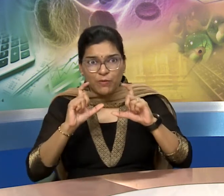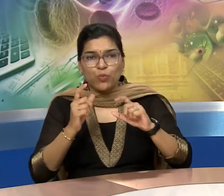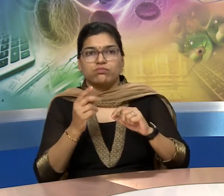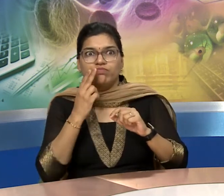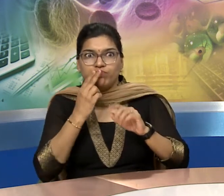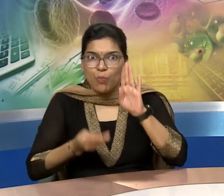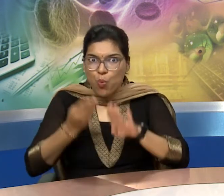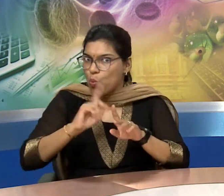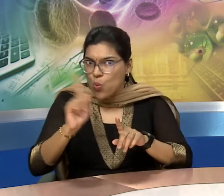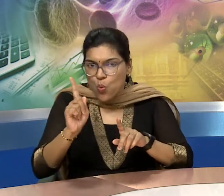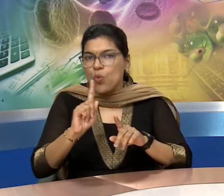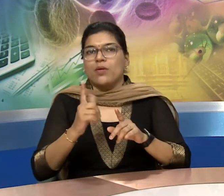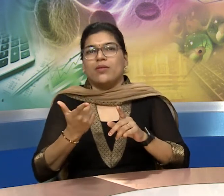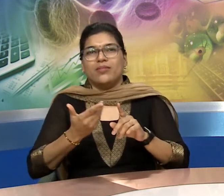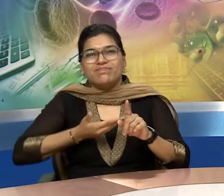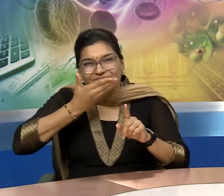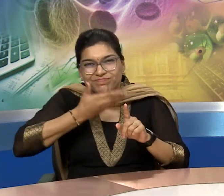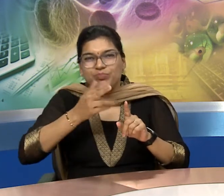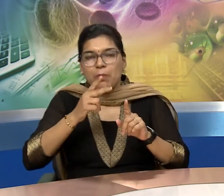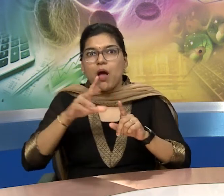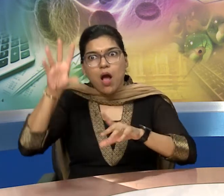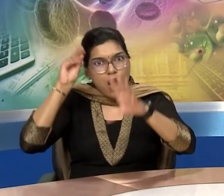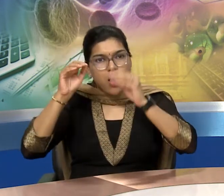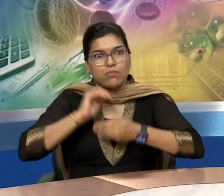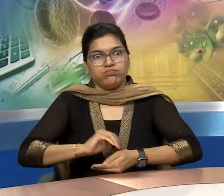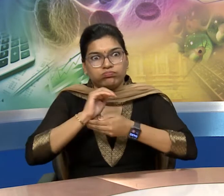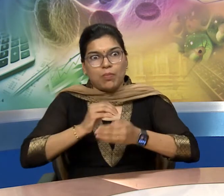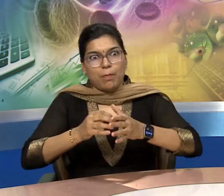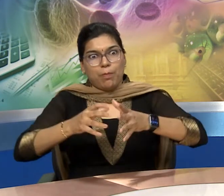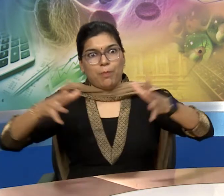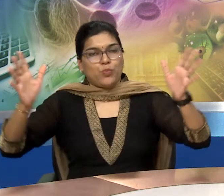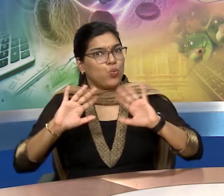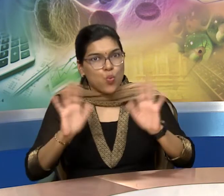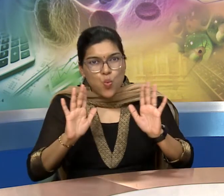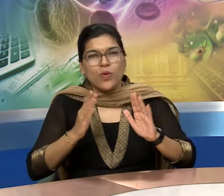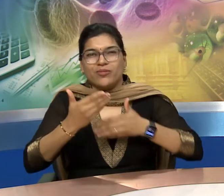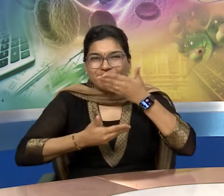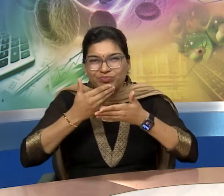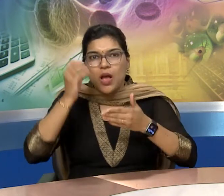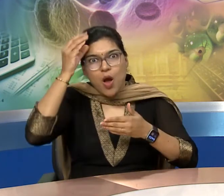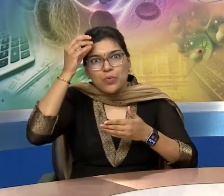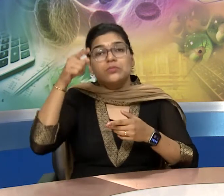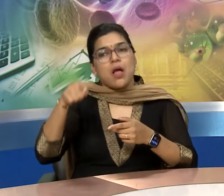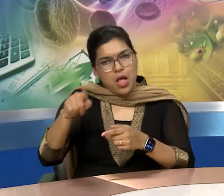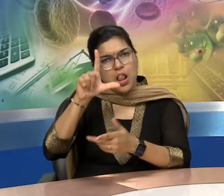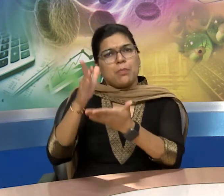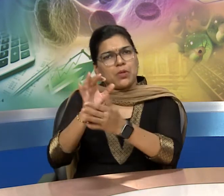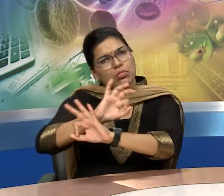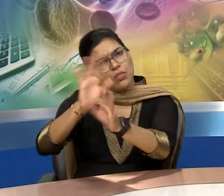about these areas is collected and stored by libraries for dissemination to